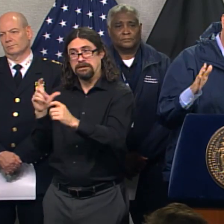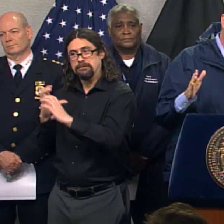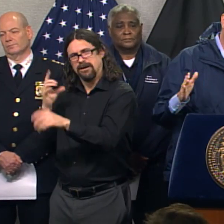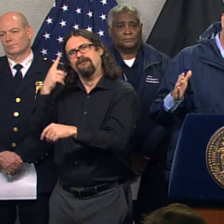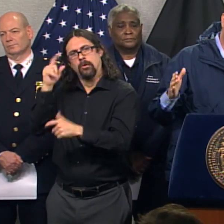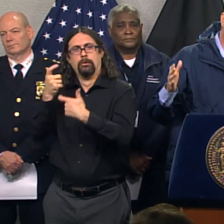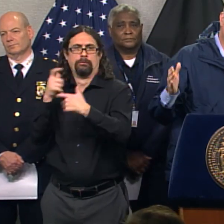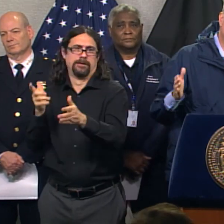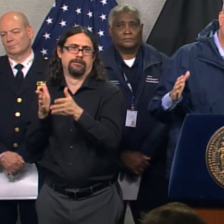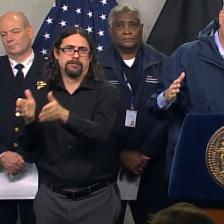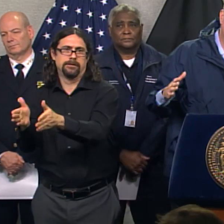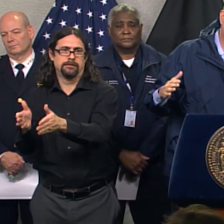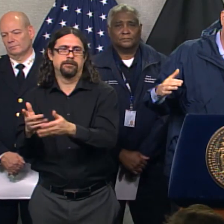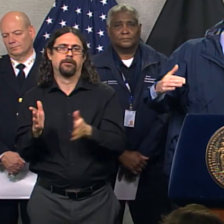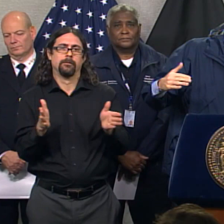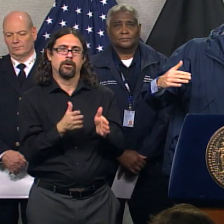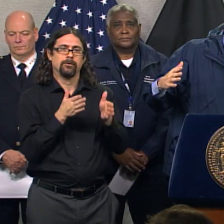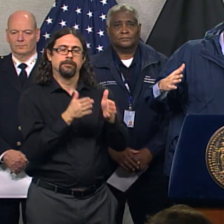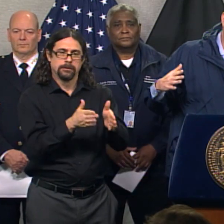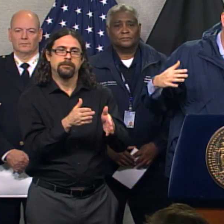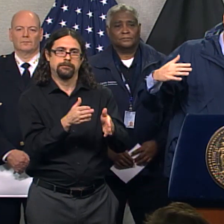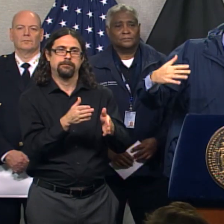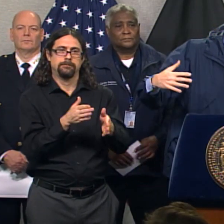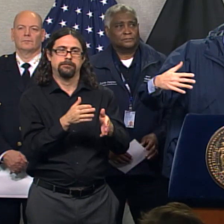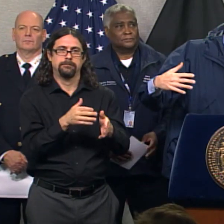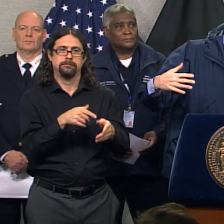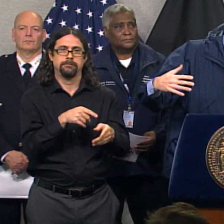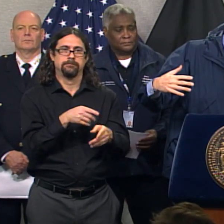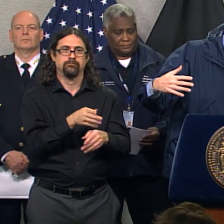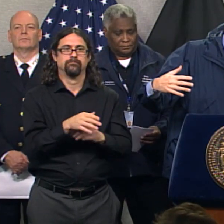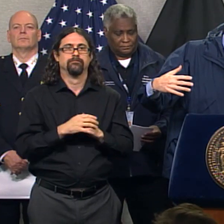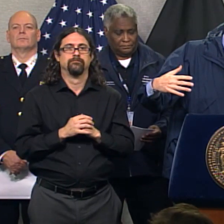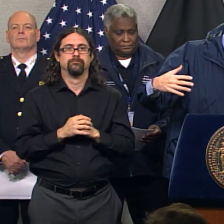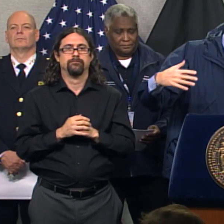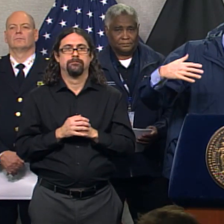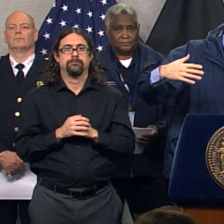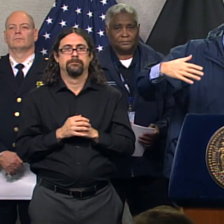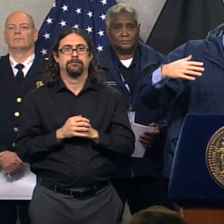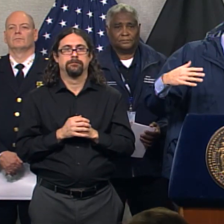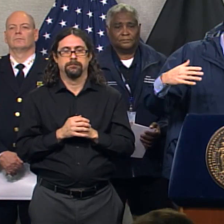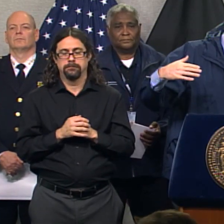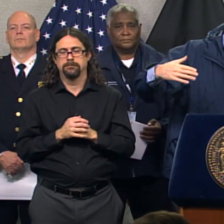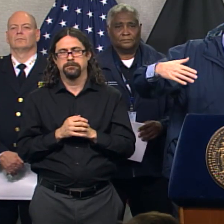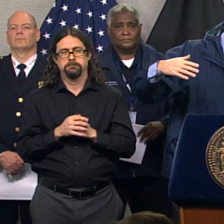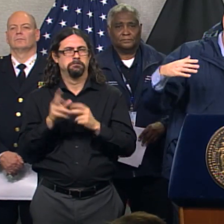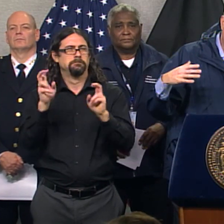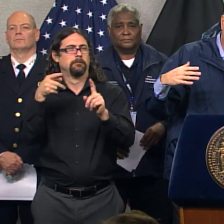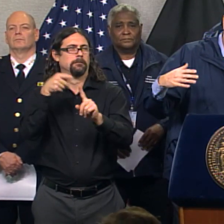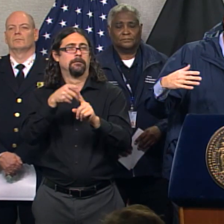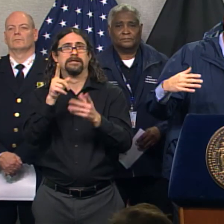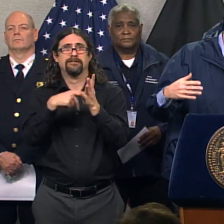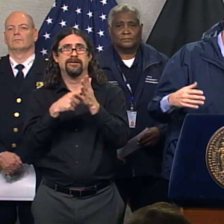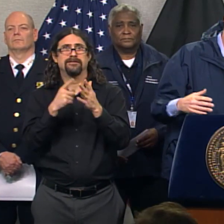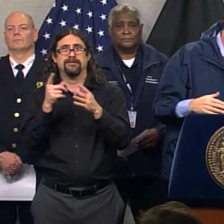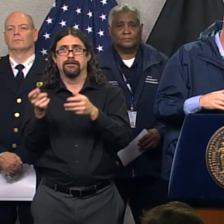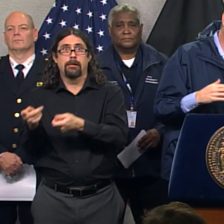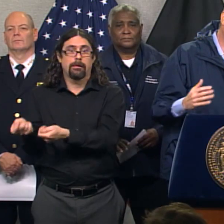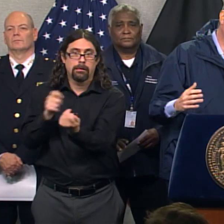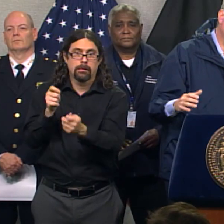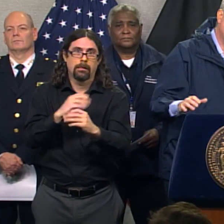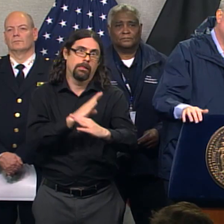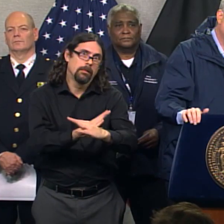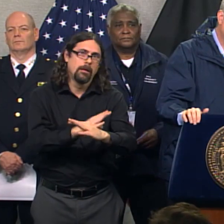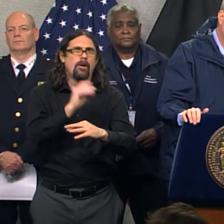maneuverability. A lot of times with the big equipment, they start down the street and they just literally get stuck because they can't maneuver well. So